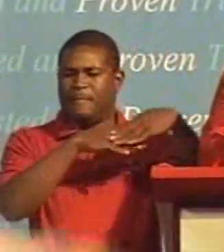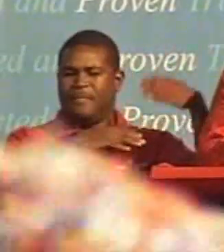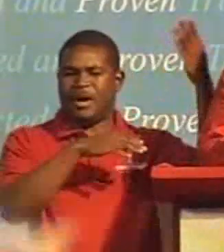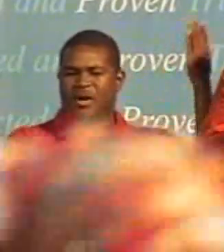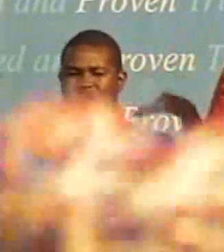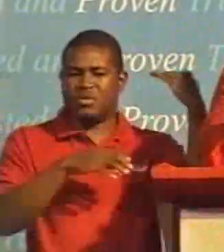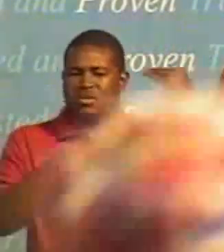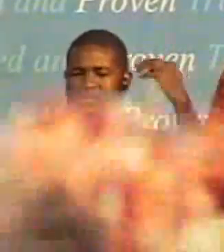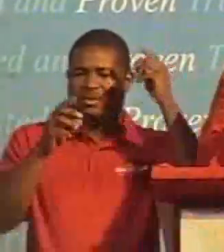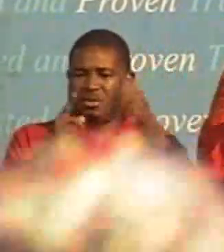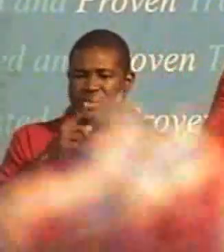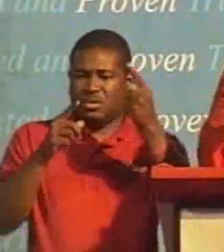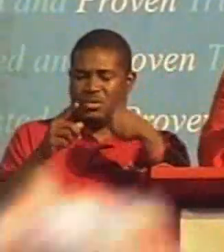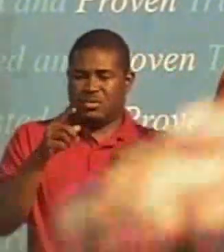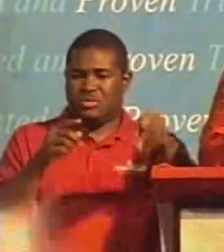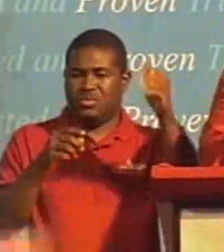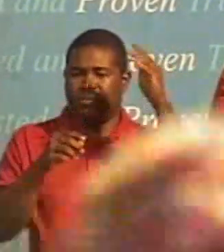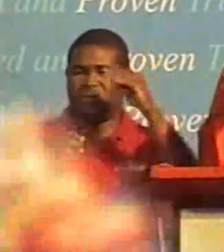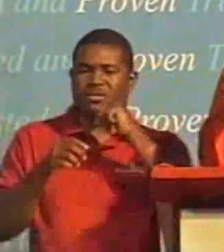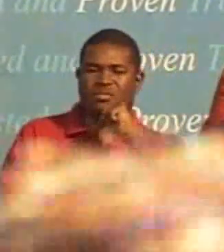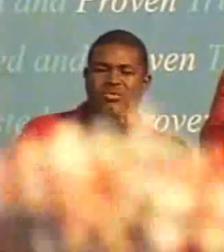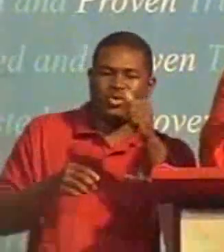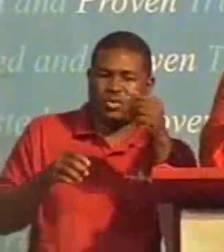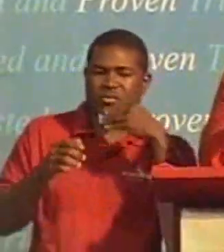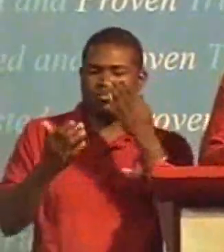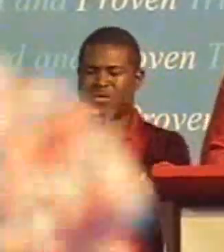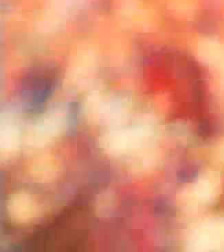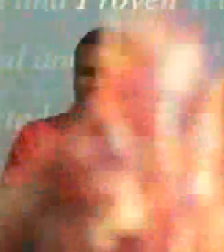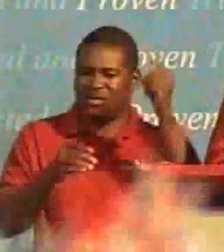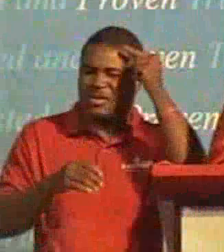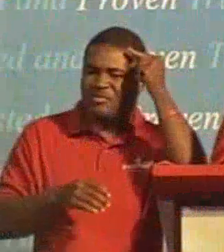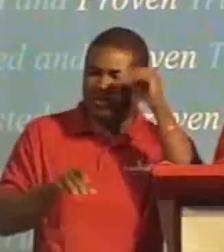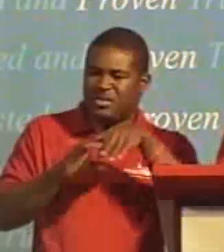days of the weakest, most incompetent government in Bahamian history.